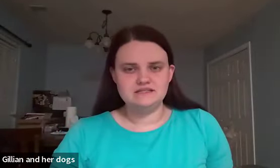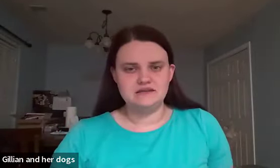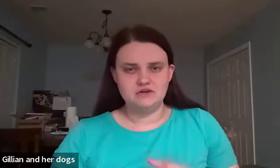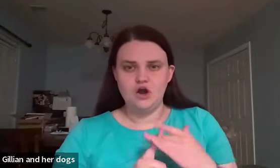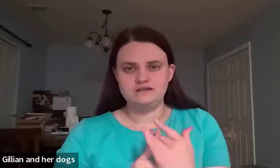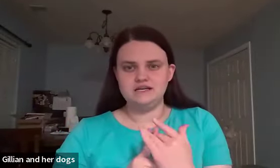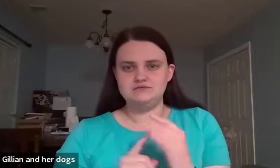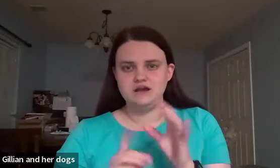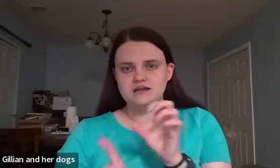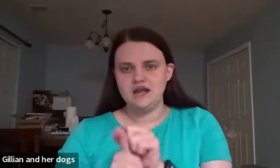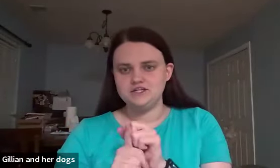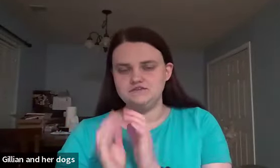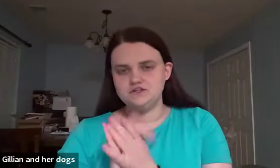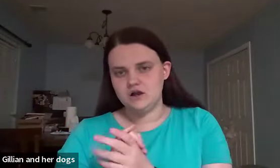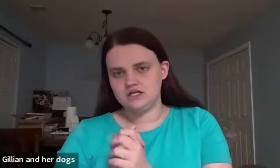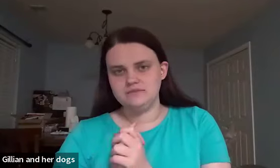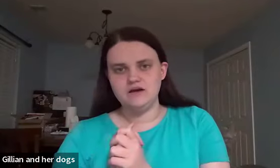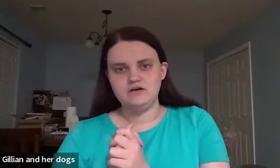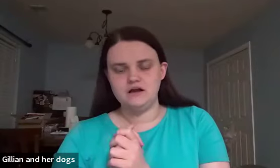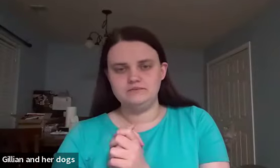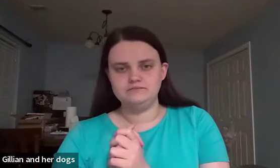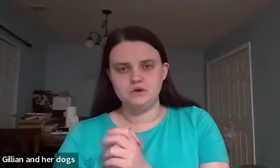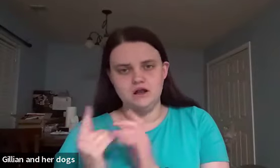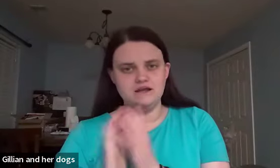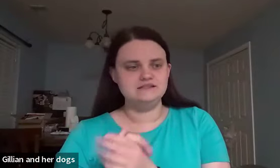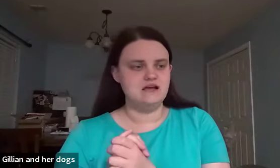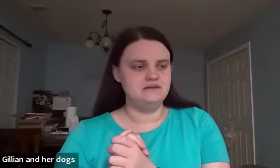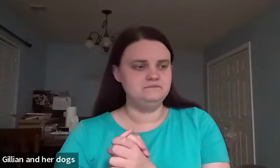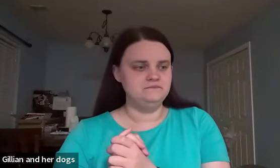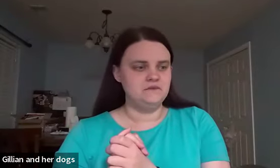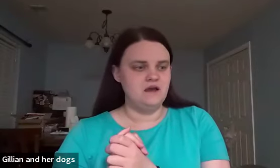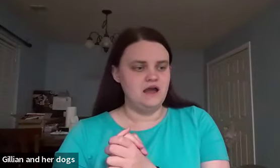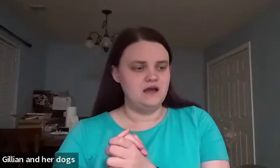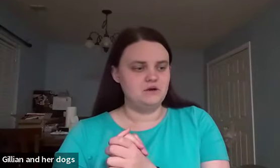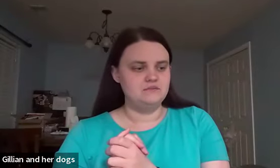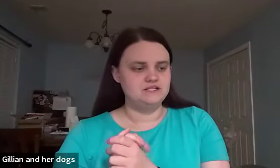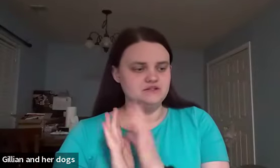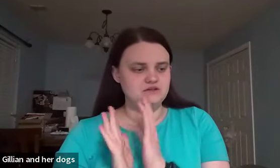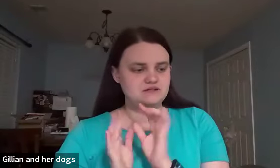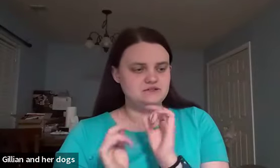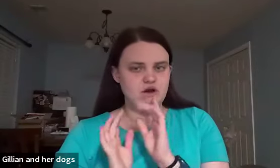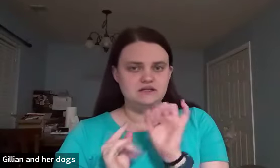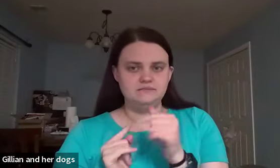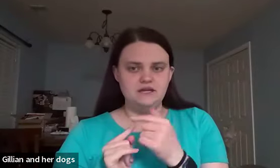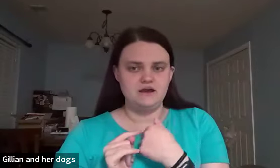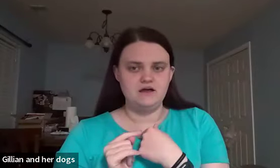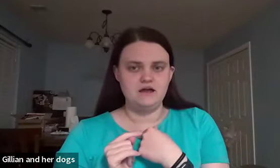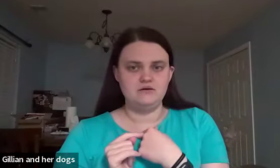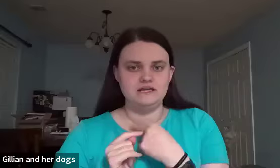Typically, it's like the context will kind of catch if you're talking about what kinds. Like I had one of my students, he was talking to me about how